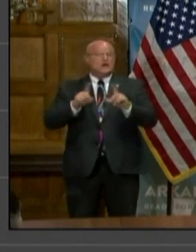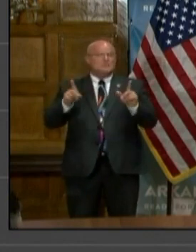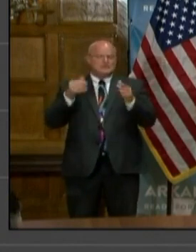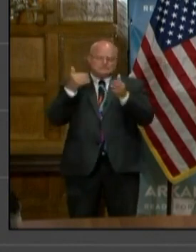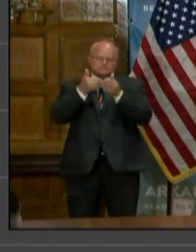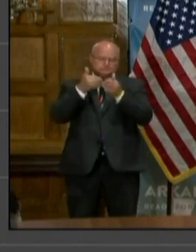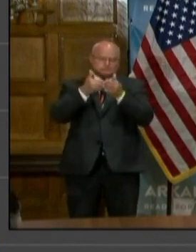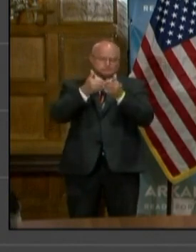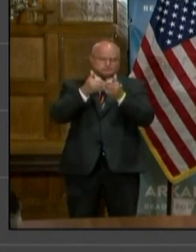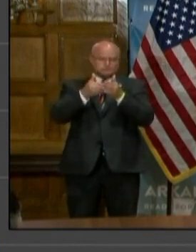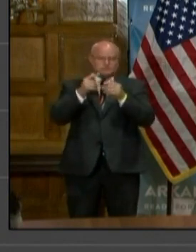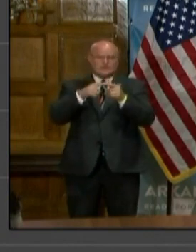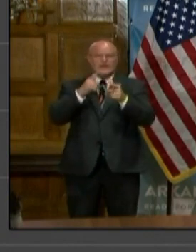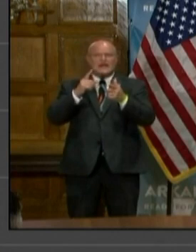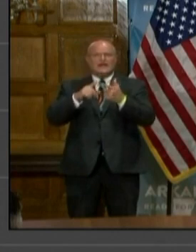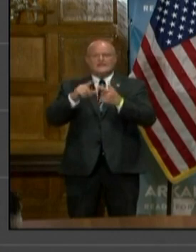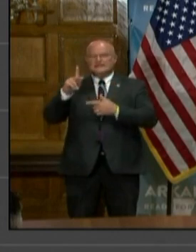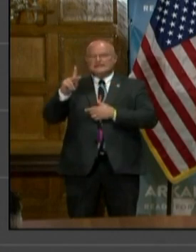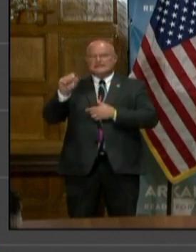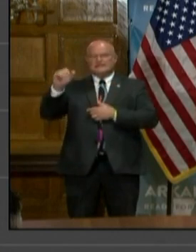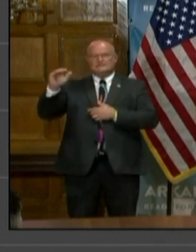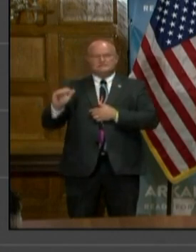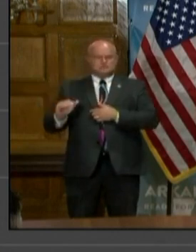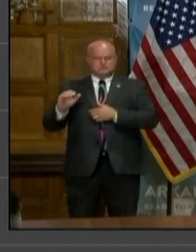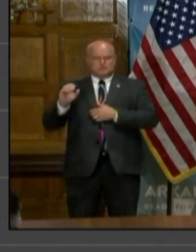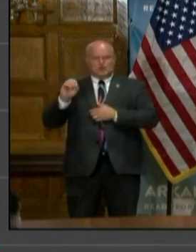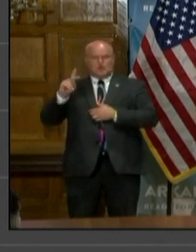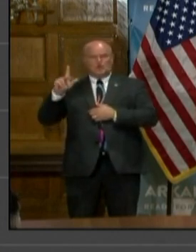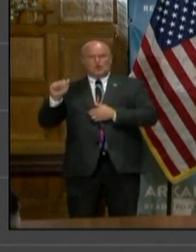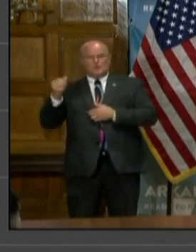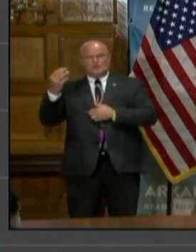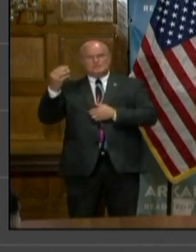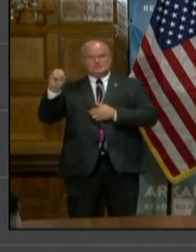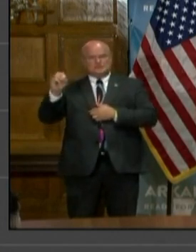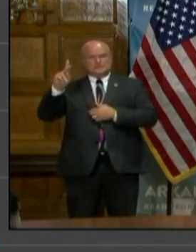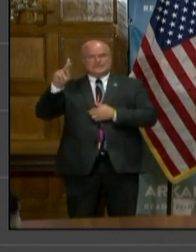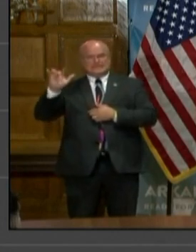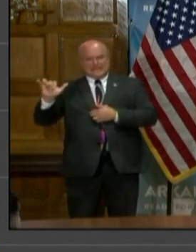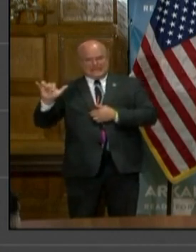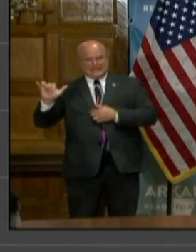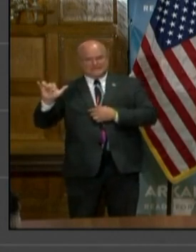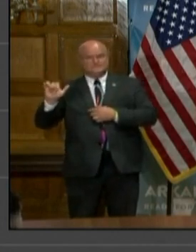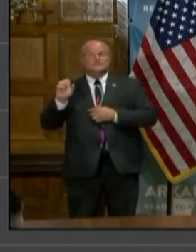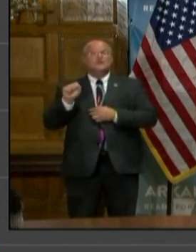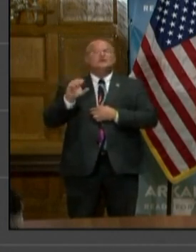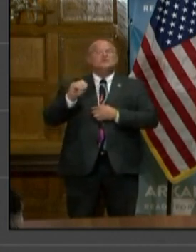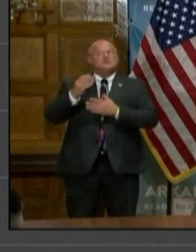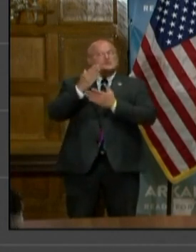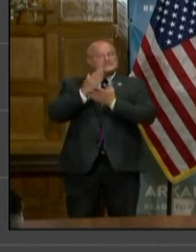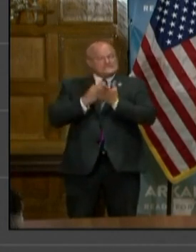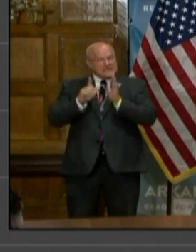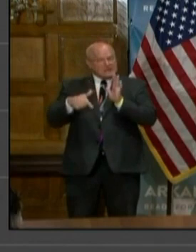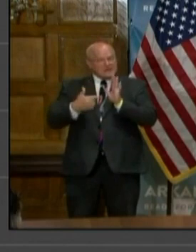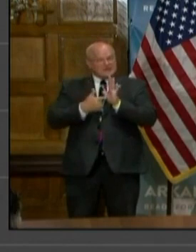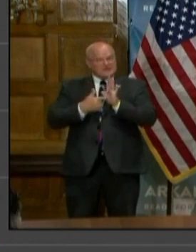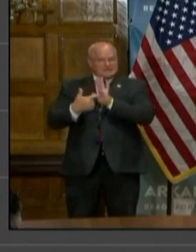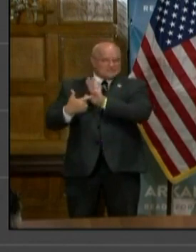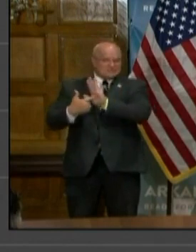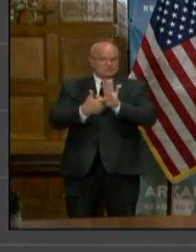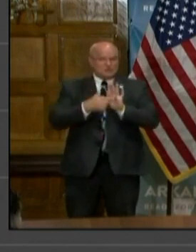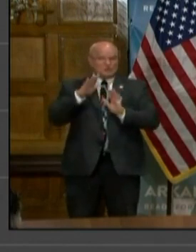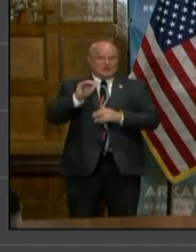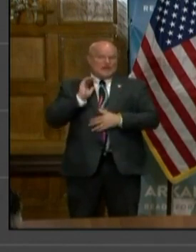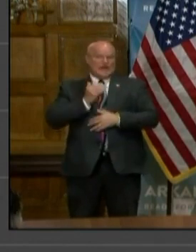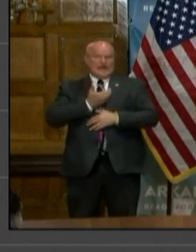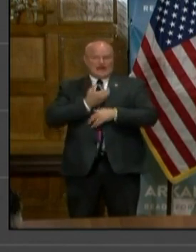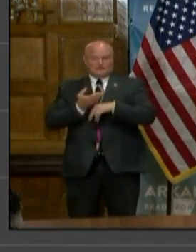very close, and then you drop off with Kansas, Oklahoma, Missouri, and Kentucky. And so some of this is reflected by